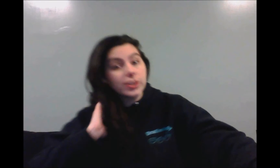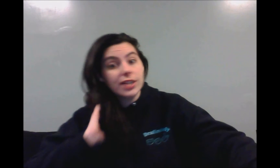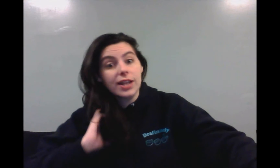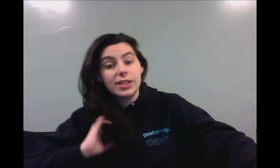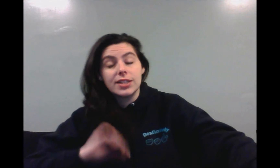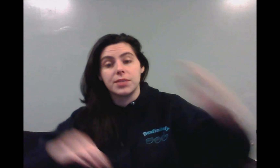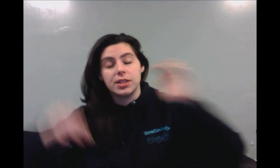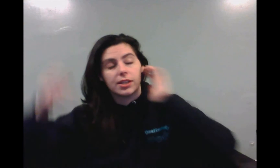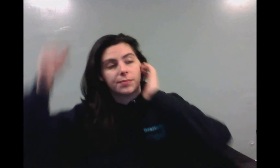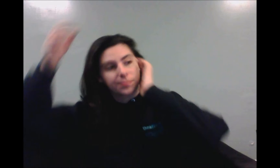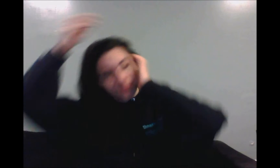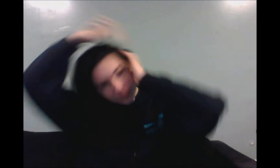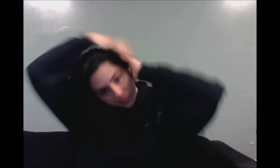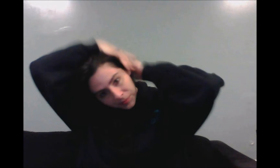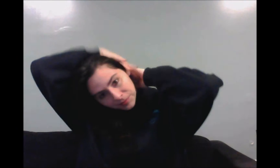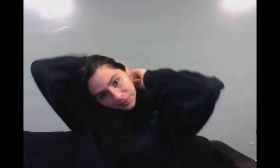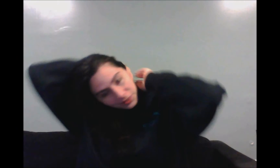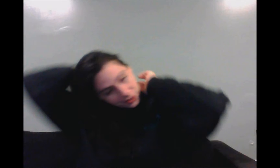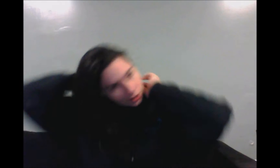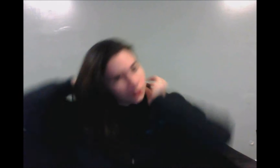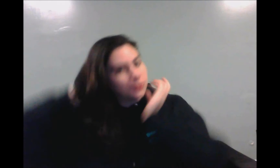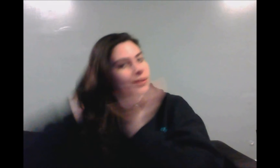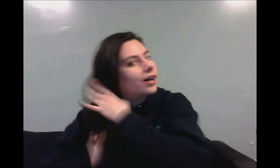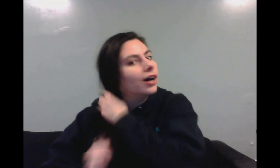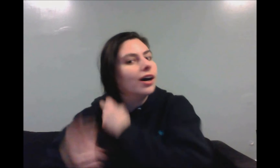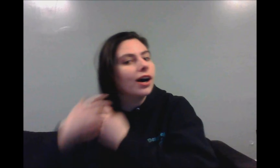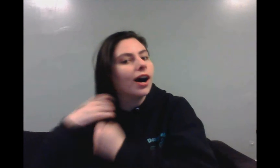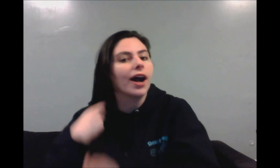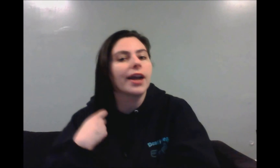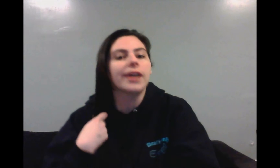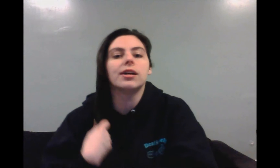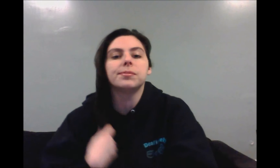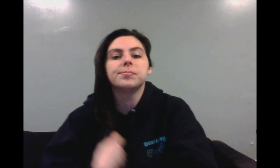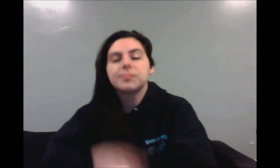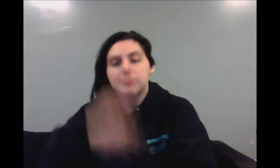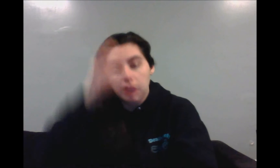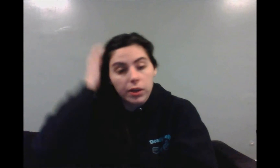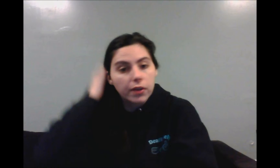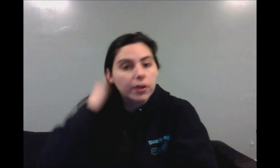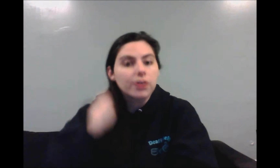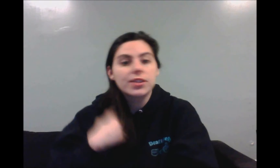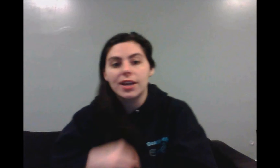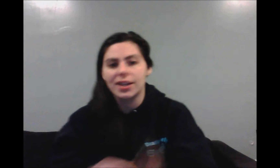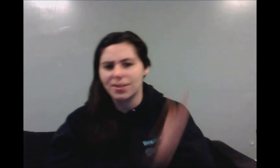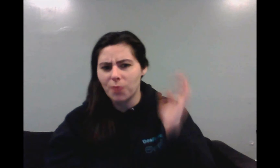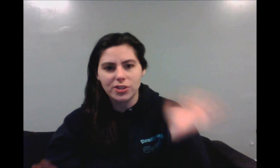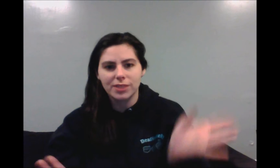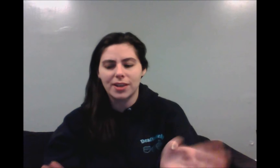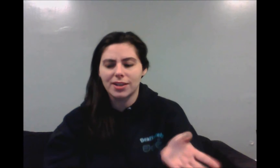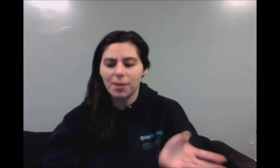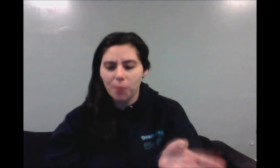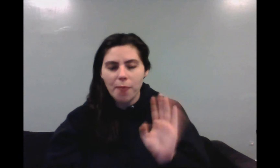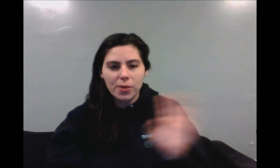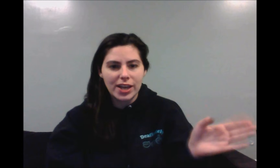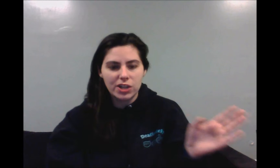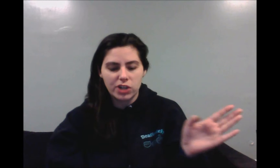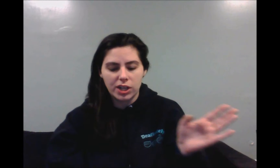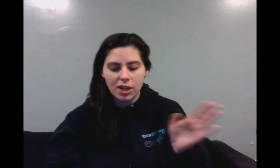coincidentally, is named Cece. So I end up, you know, hearing her sing and watching them dance, and I'm with Angie and